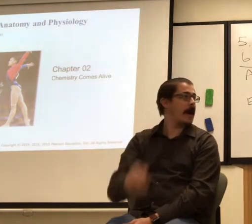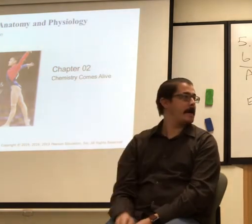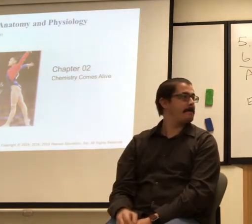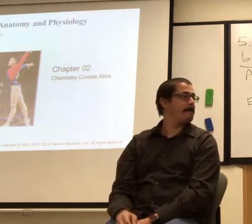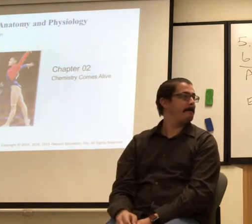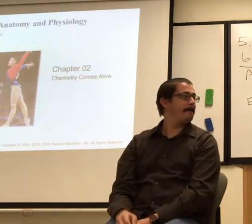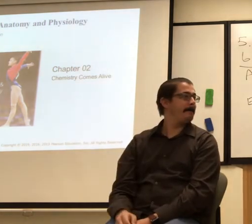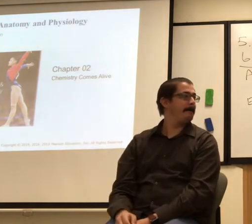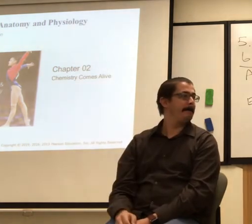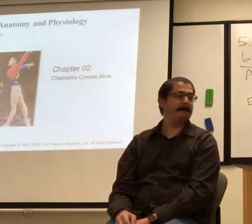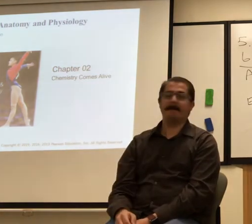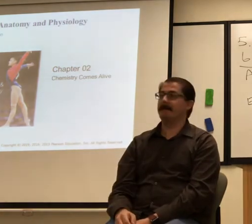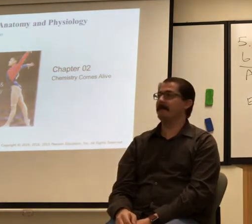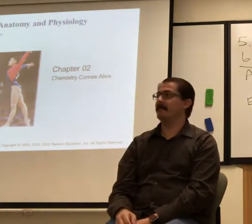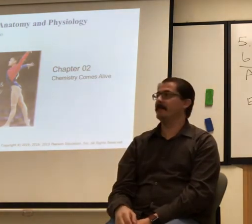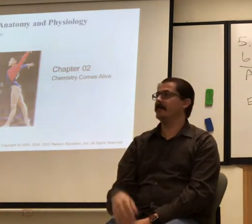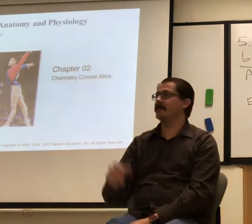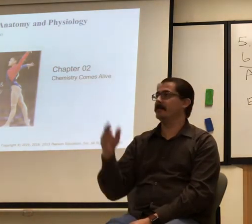So everyone help yourself.